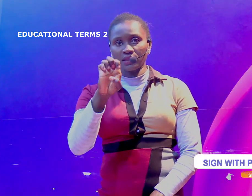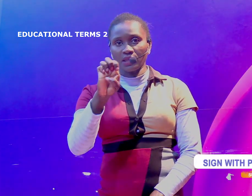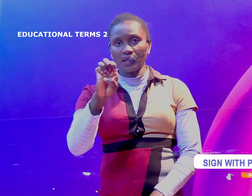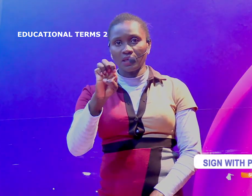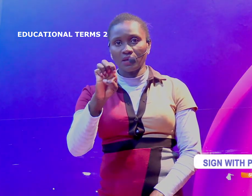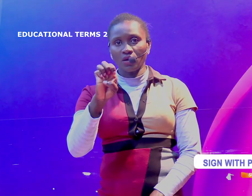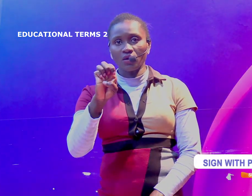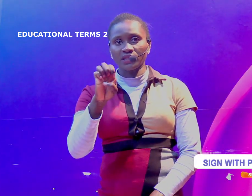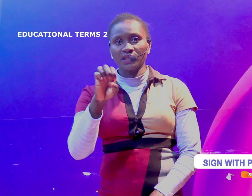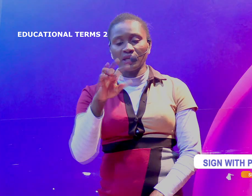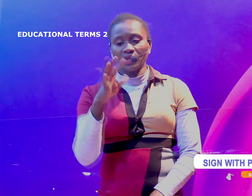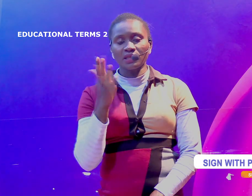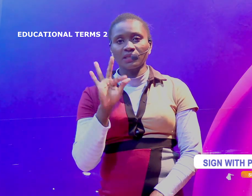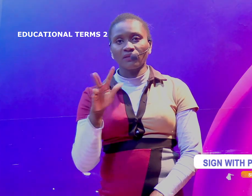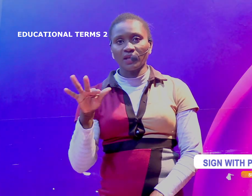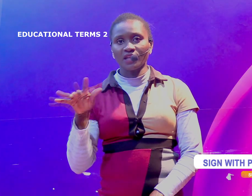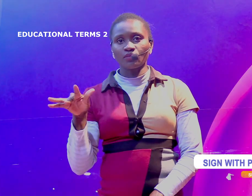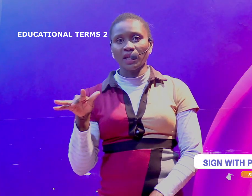C-A-U-S-E. Course. This is finger spelling.